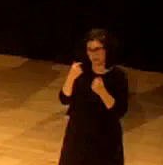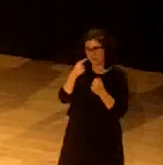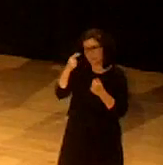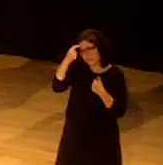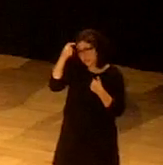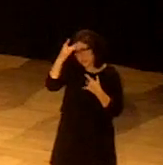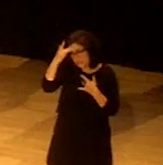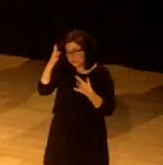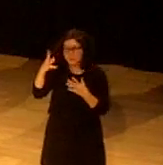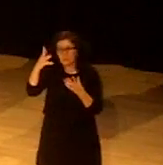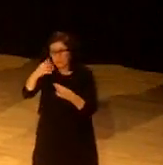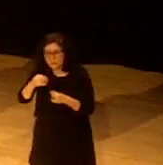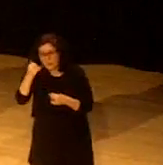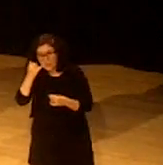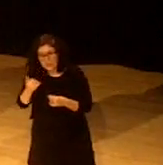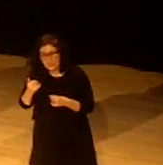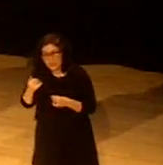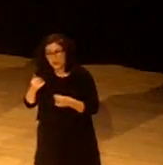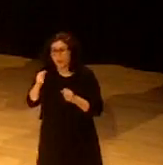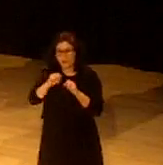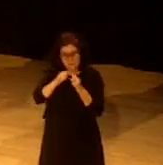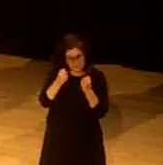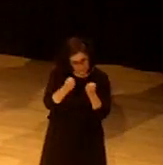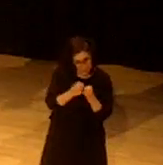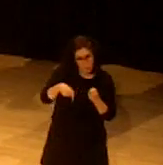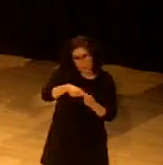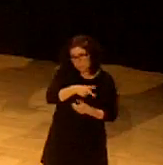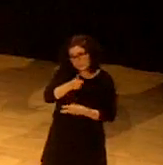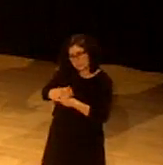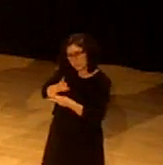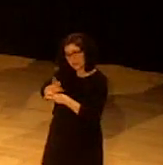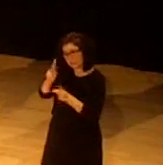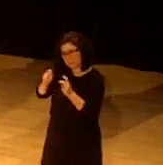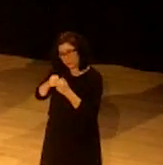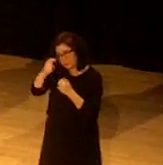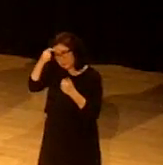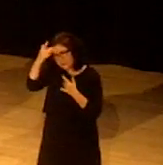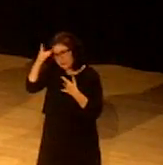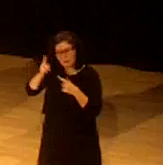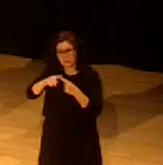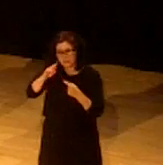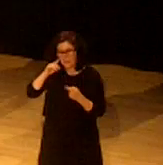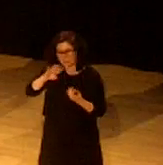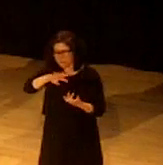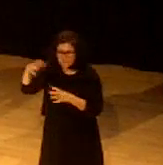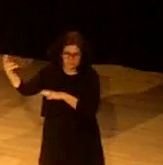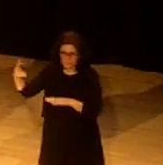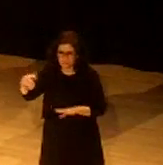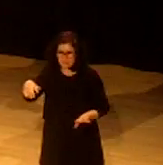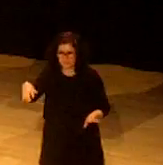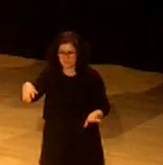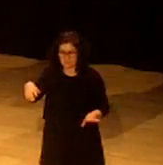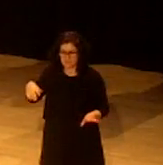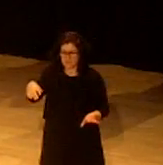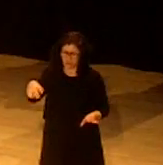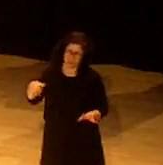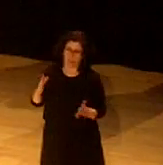was a really beautiful, noble aspiration. But look how both of them have been bastardized beyond measure. And you